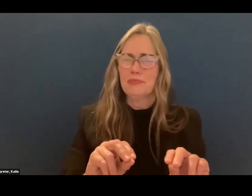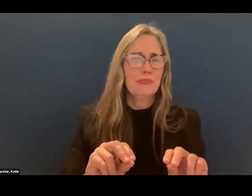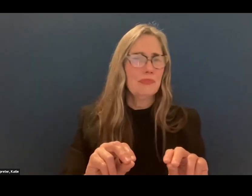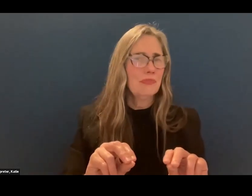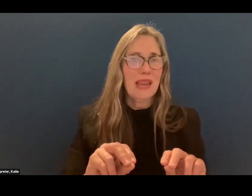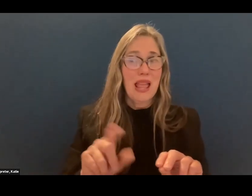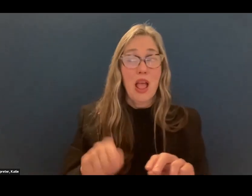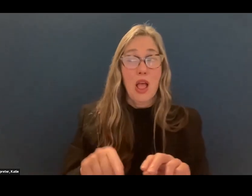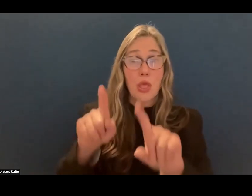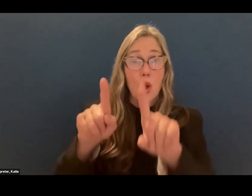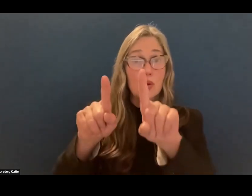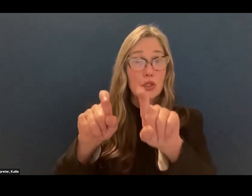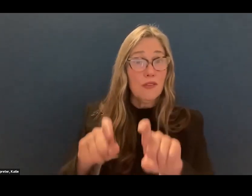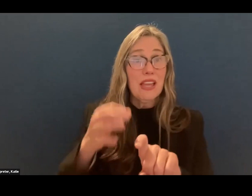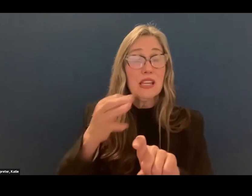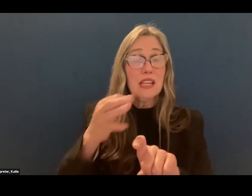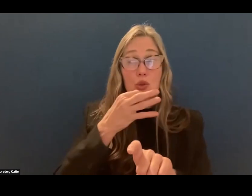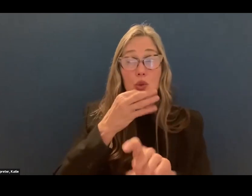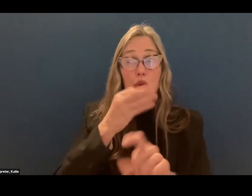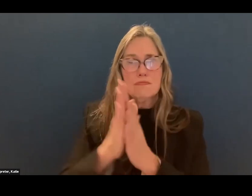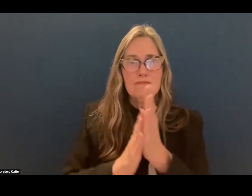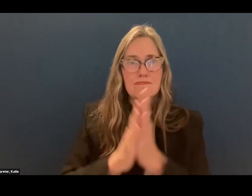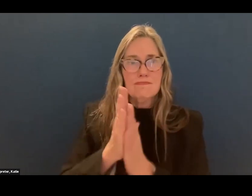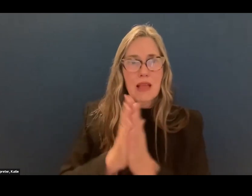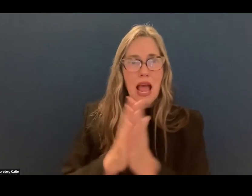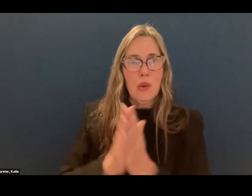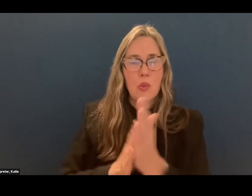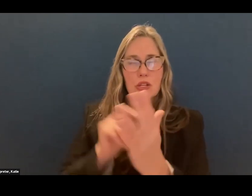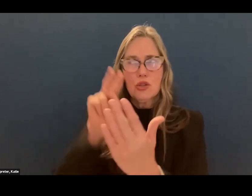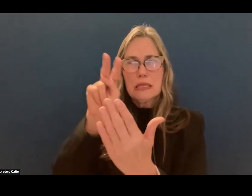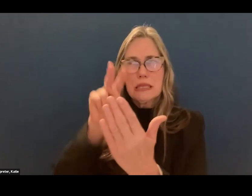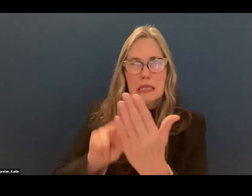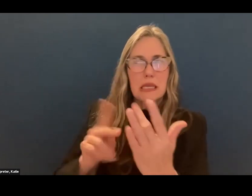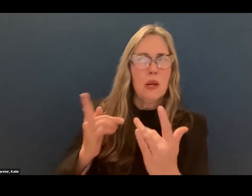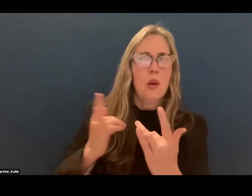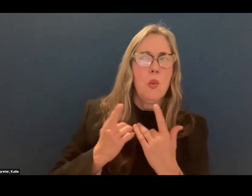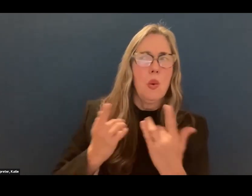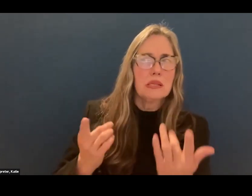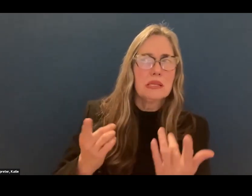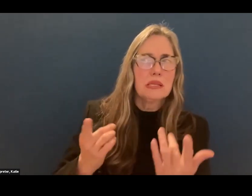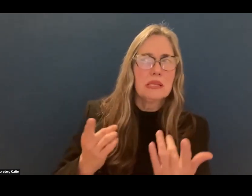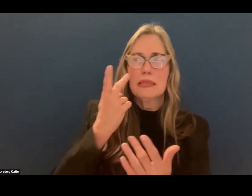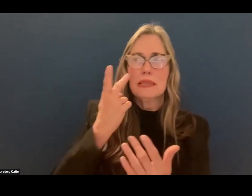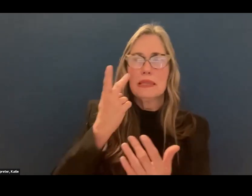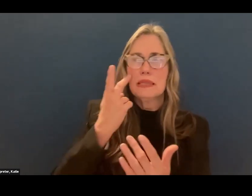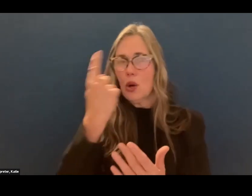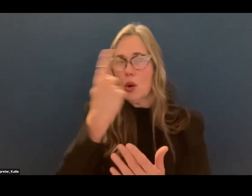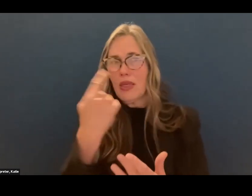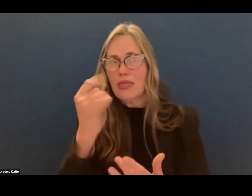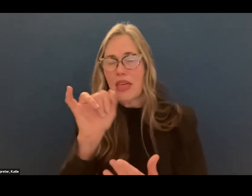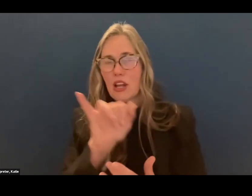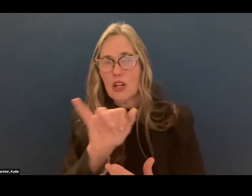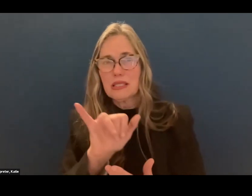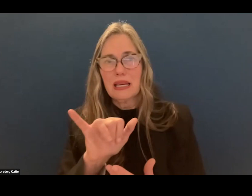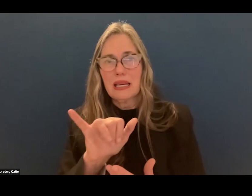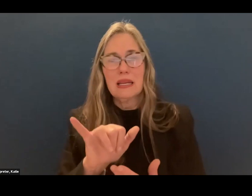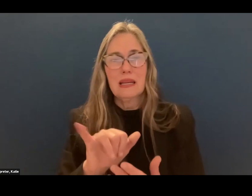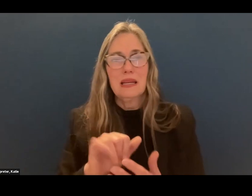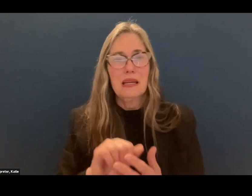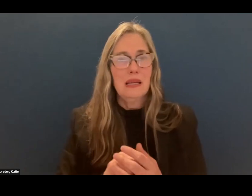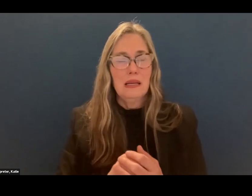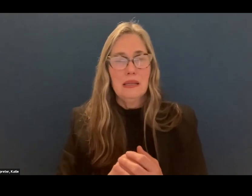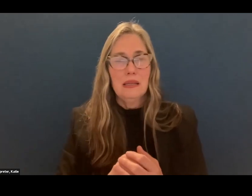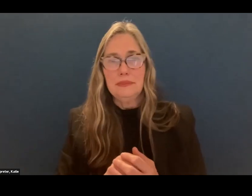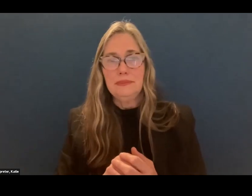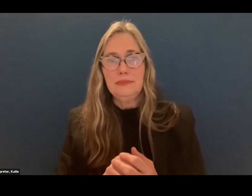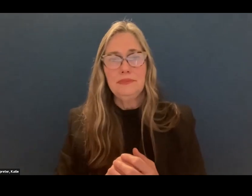survey results that are coming out, really looking forward to what that's going to look like, and hopefully As a comment came that felt that it didn't really